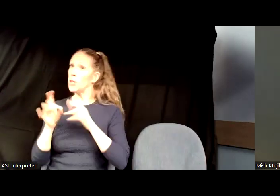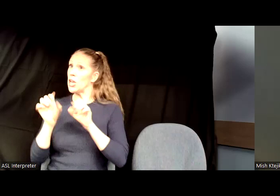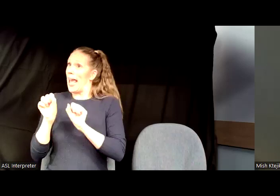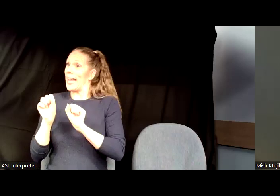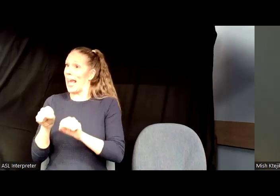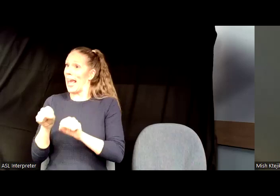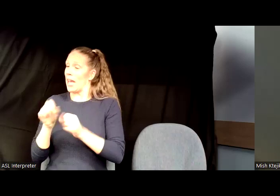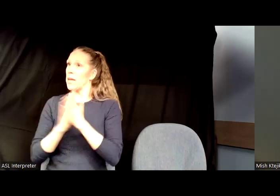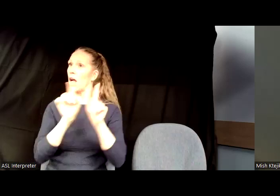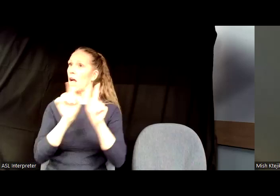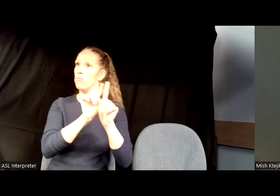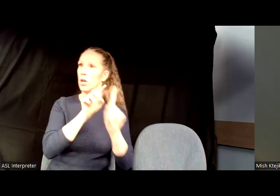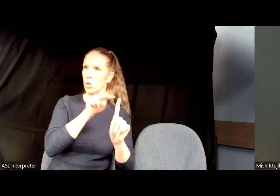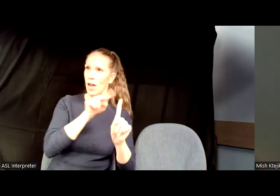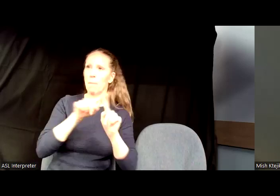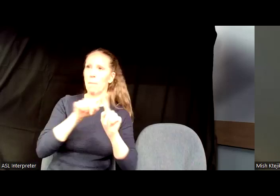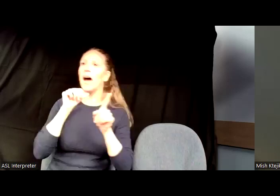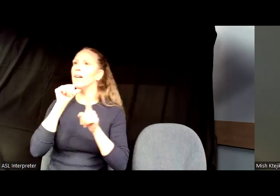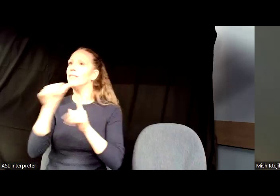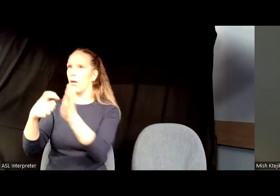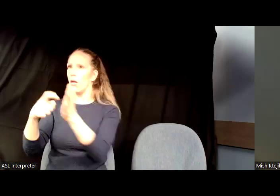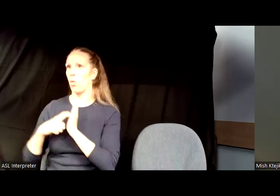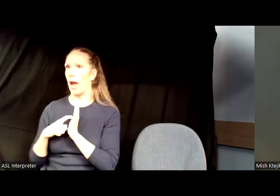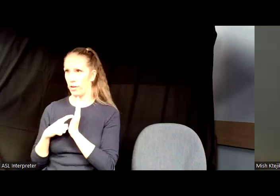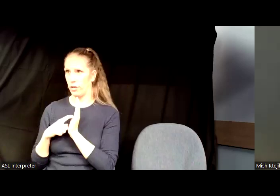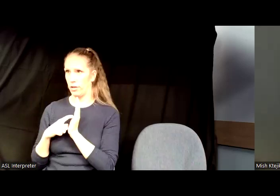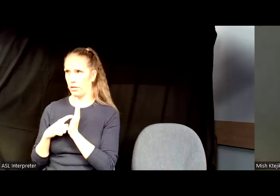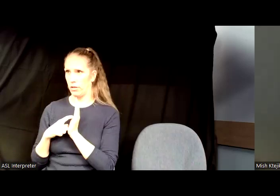have to. So online